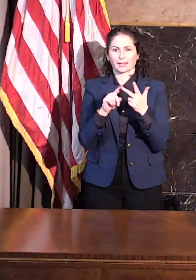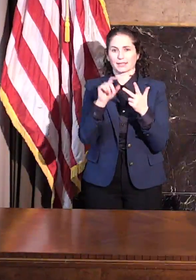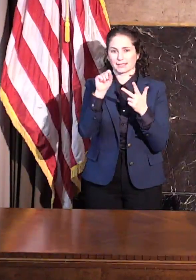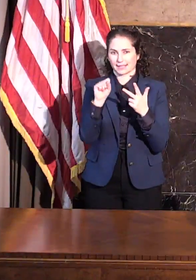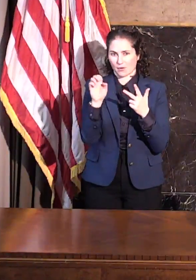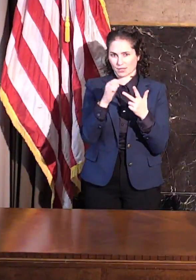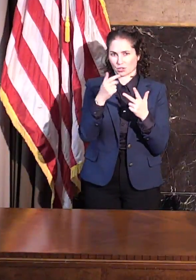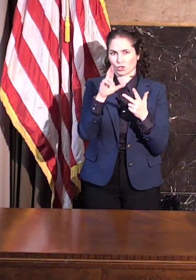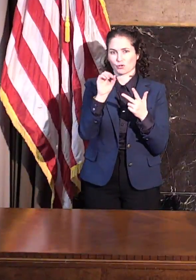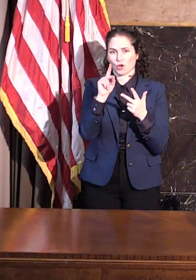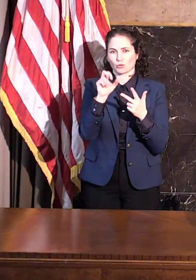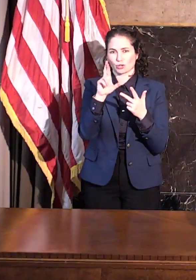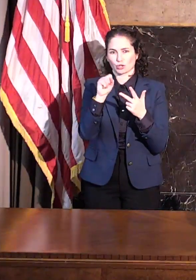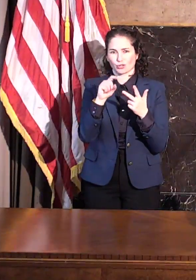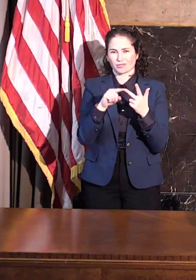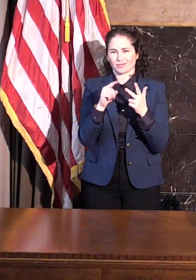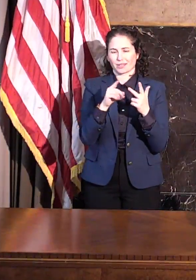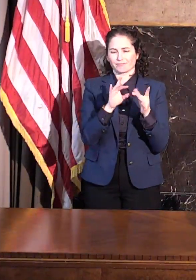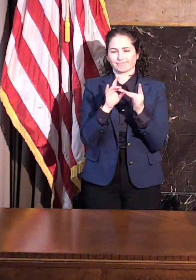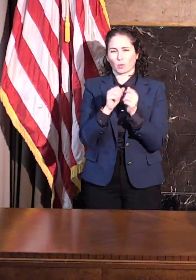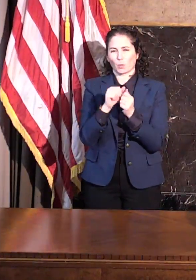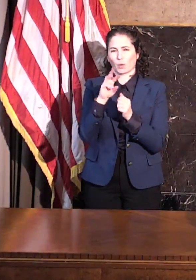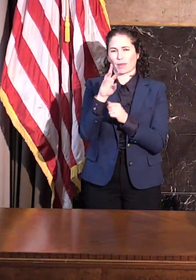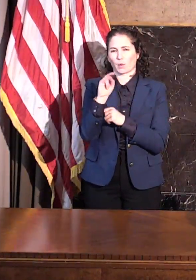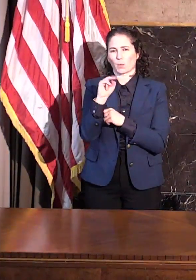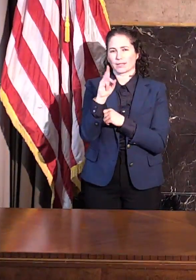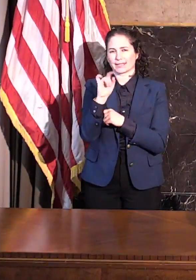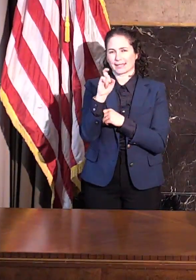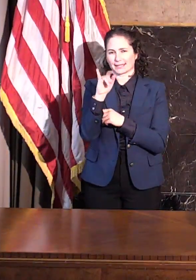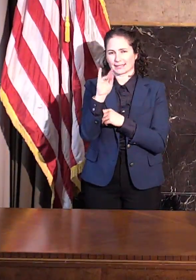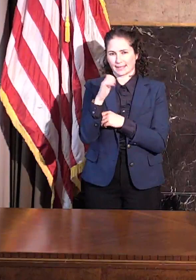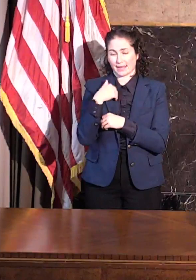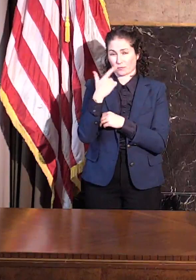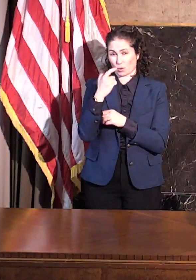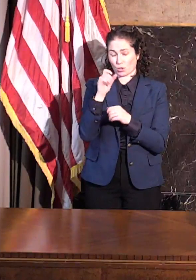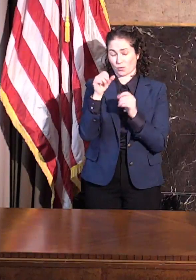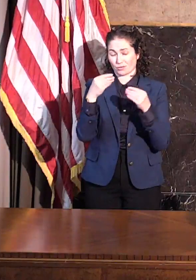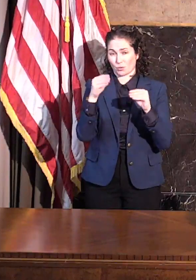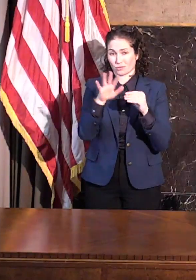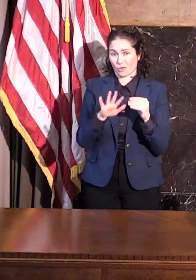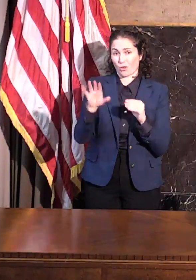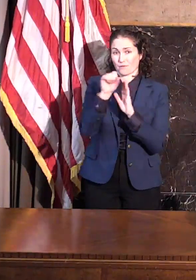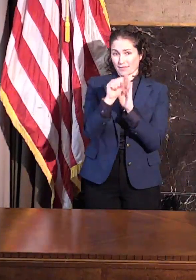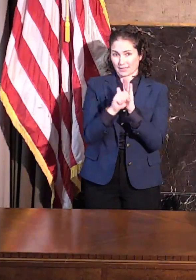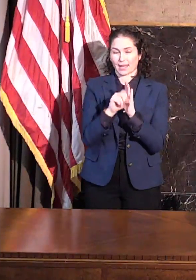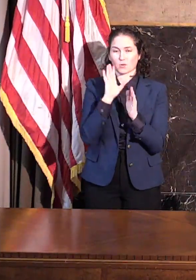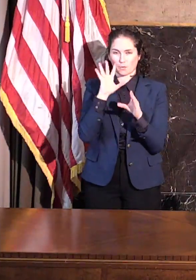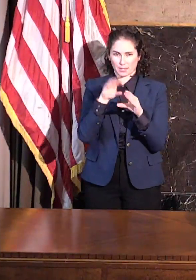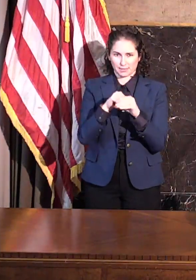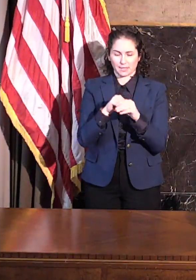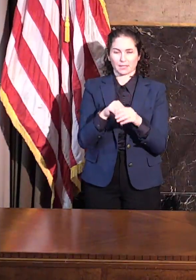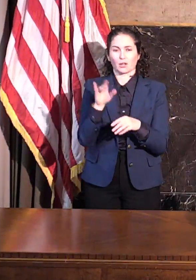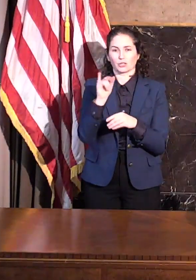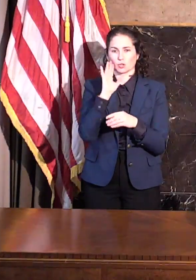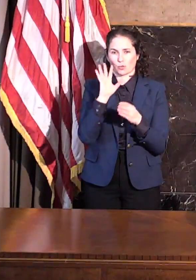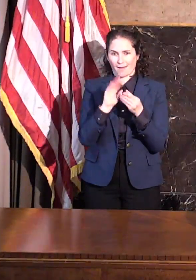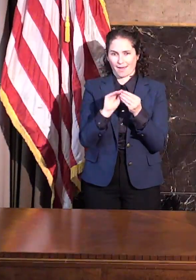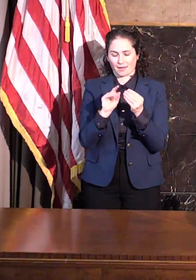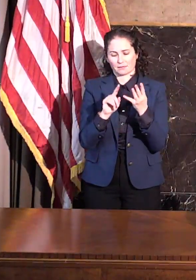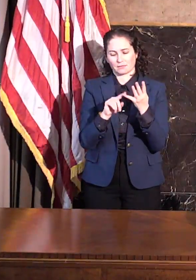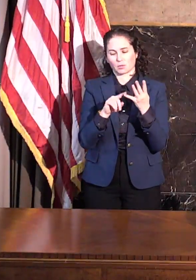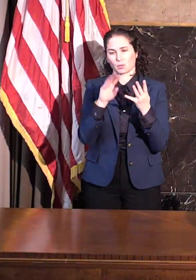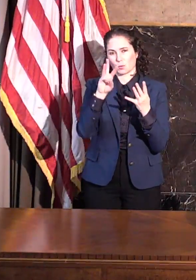get the vaccine supply not through our state allocation, but from a dedicated federal allotment, directly from the feds to them. As of next